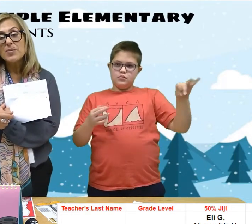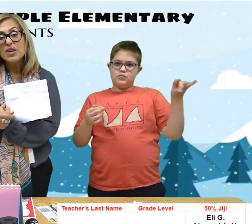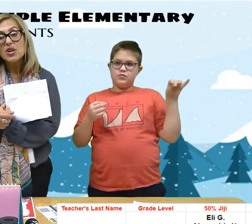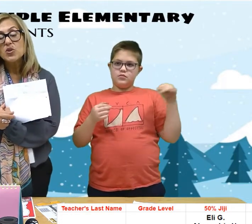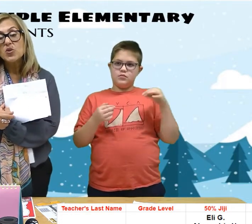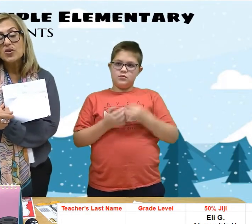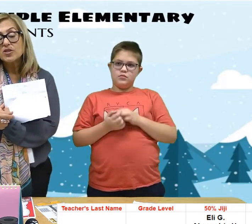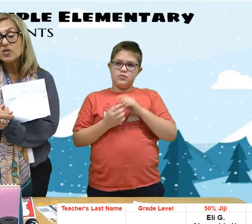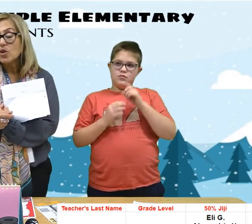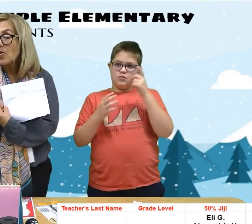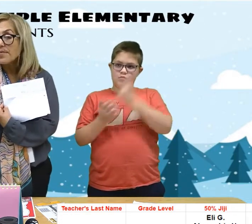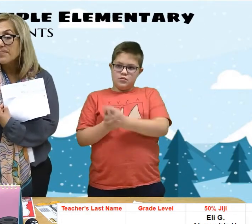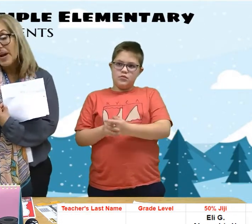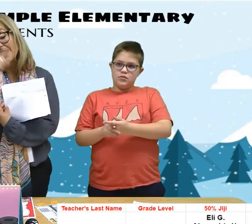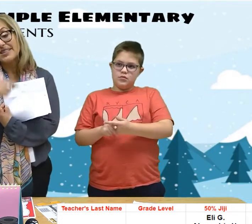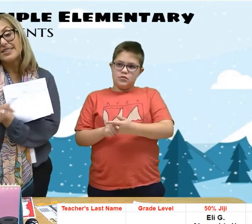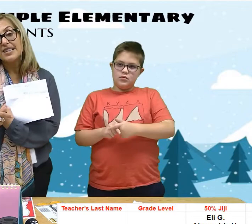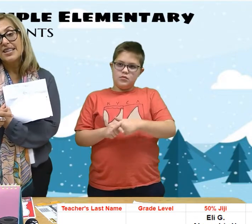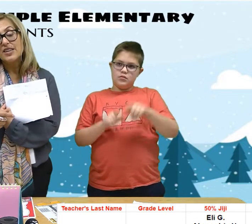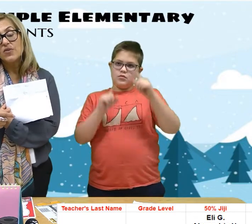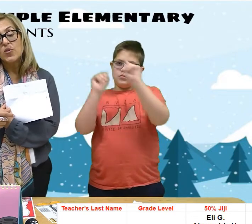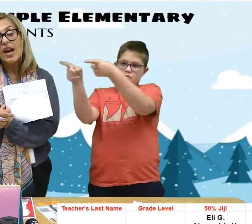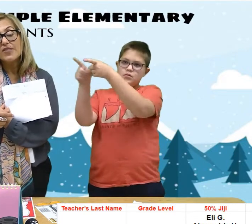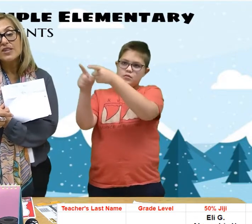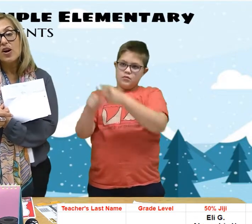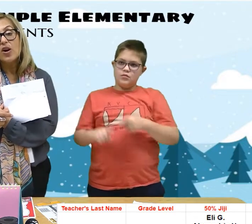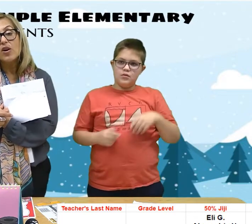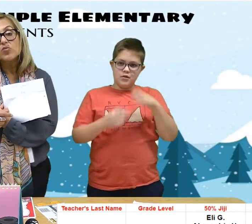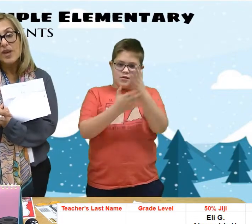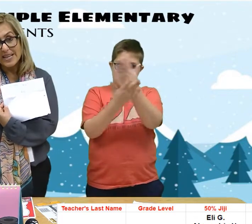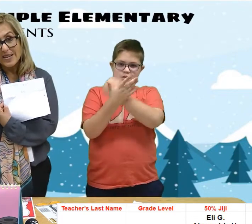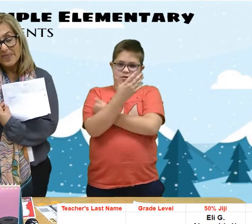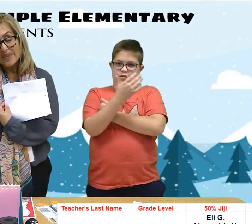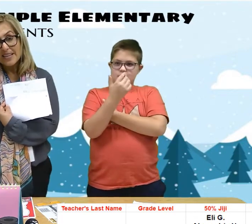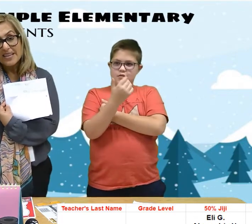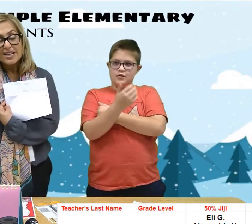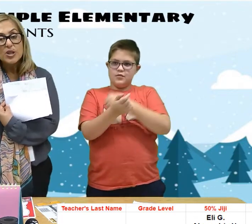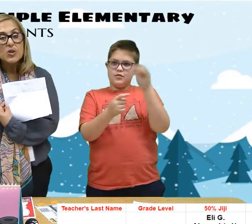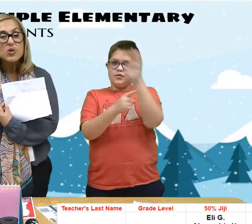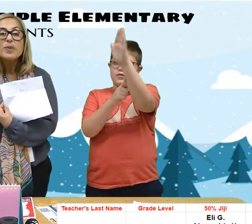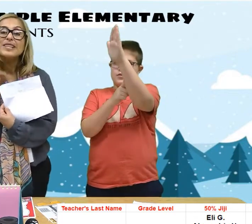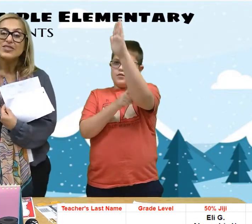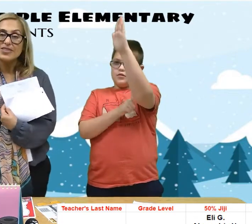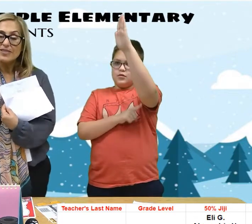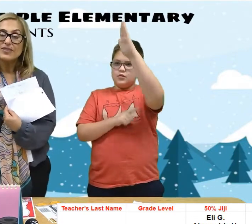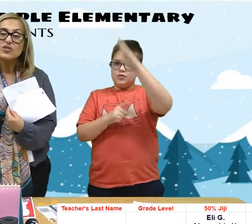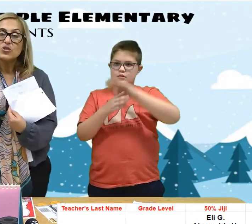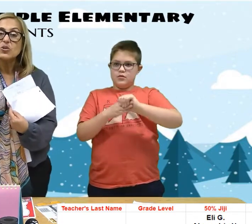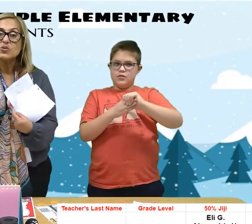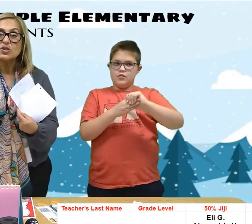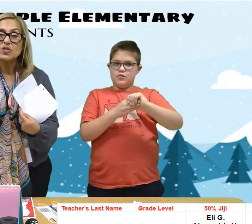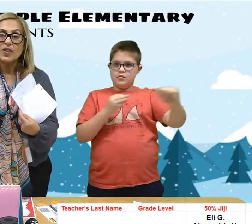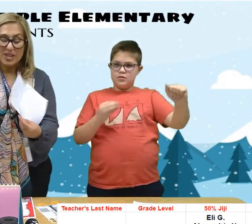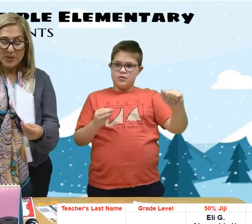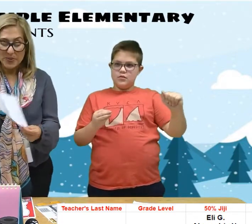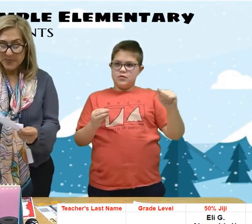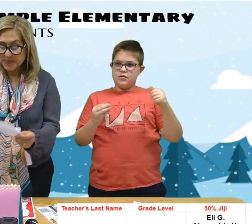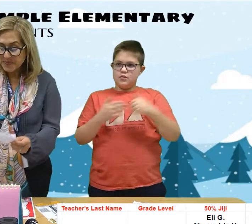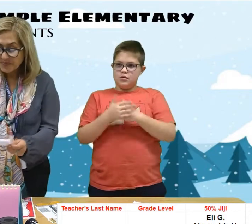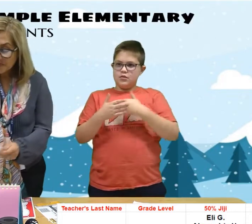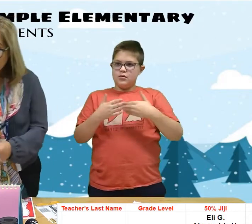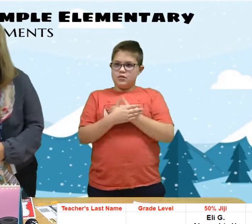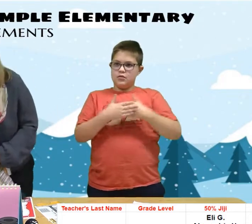claim your soaring bucks if you haven't already. New puzzle soon to follow.